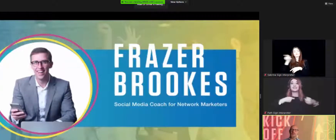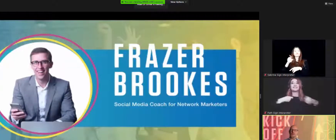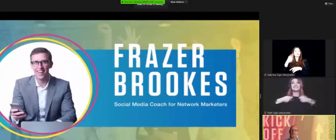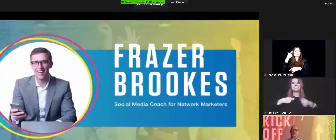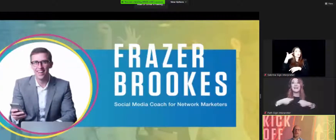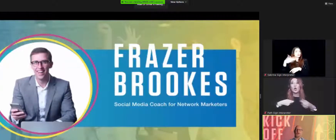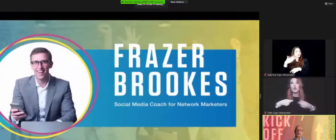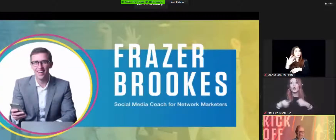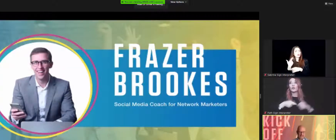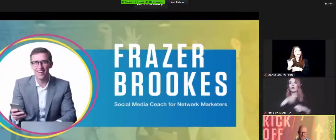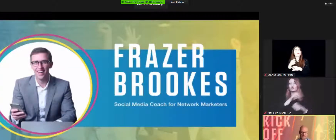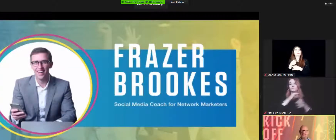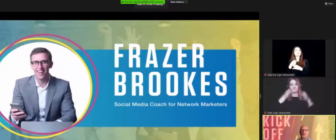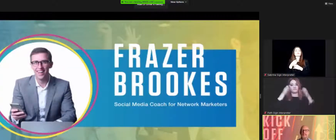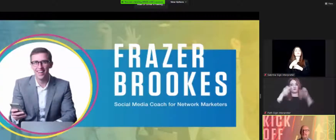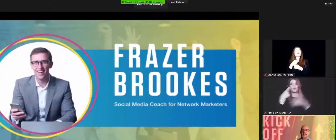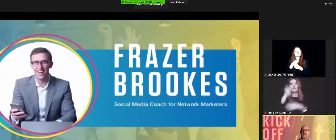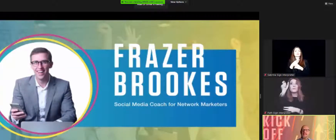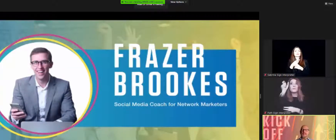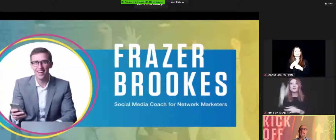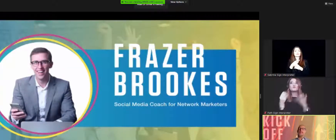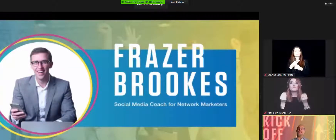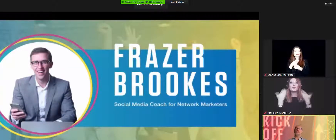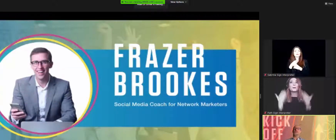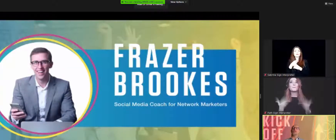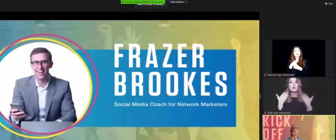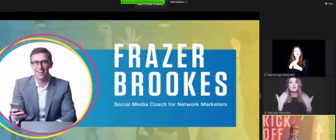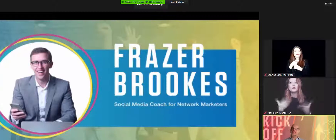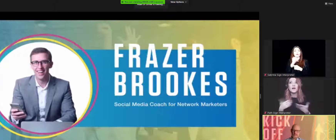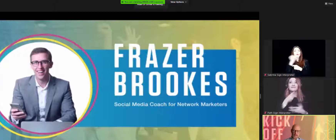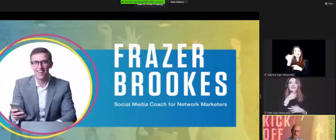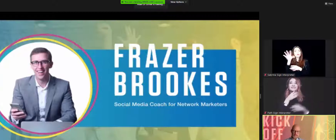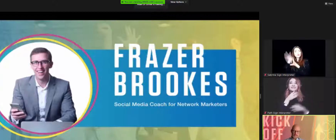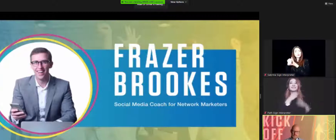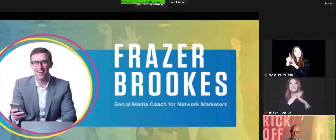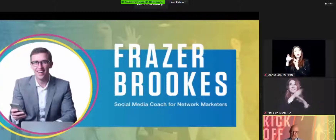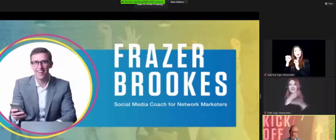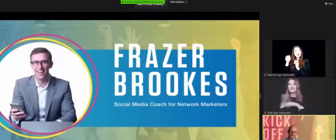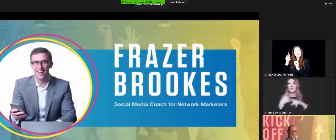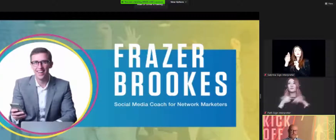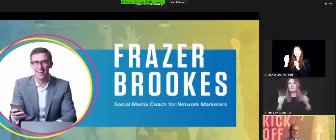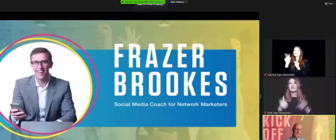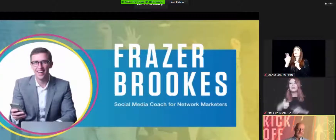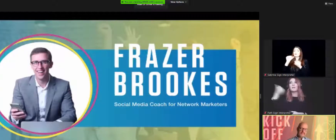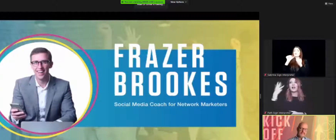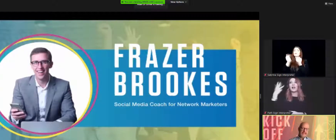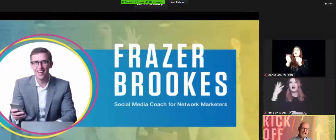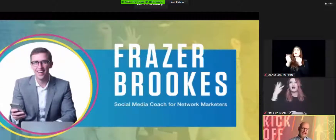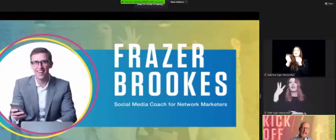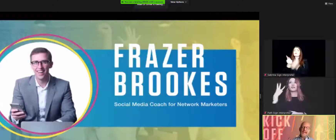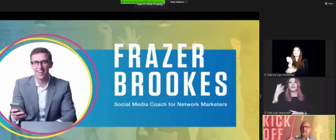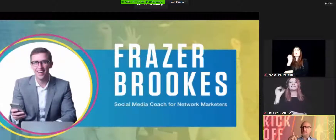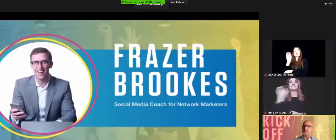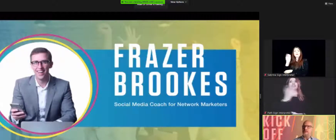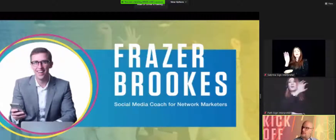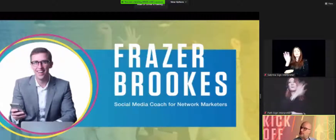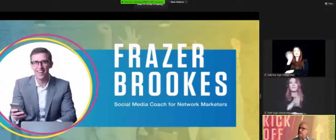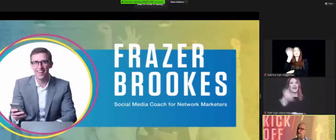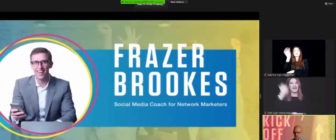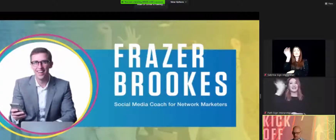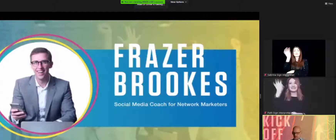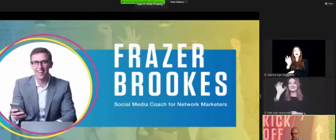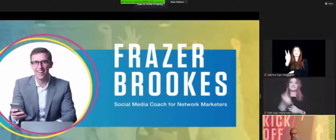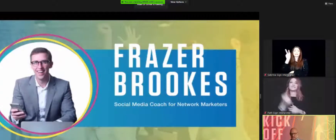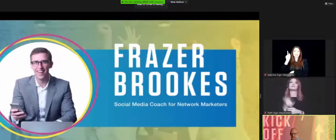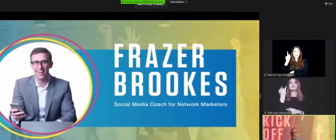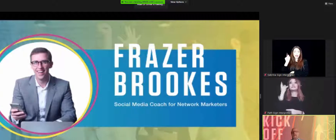different companies. But more than that, he's also a bestseller author. And I'll give the name of that. It's I Dare You, if you don't know